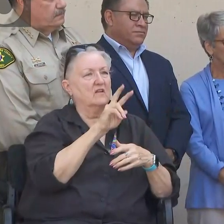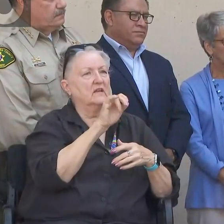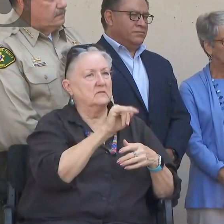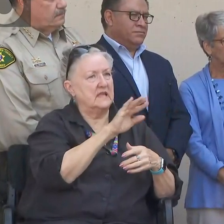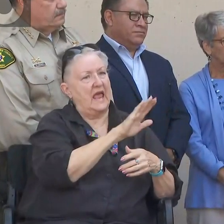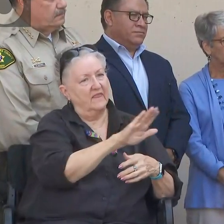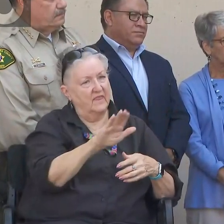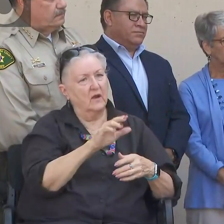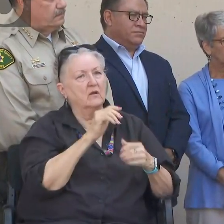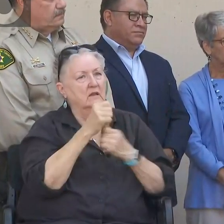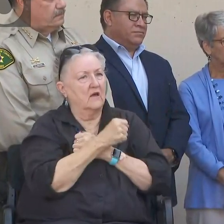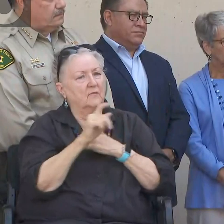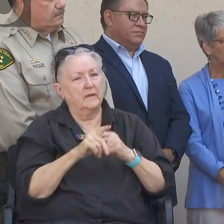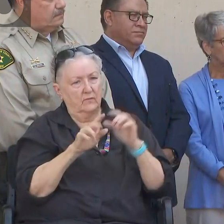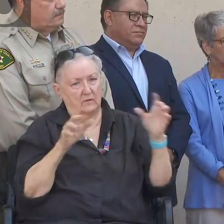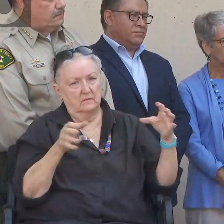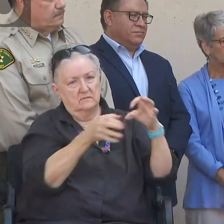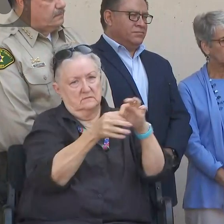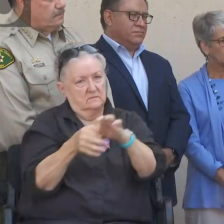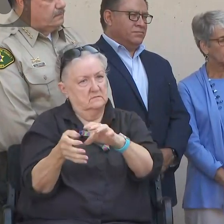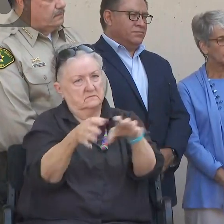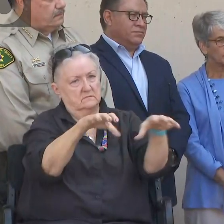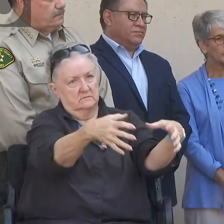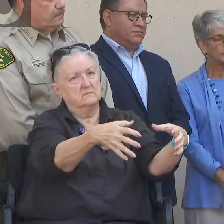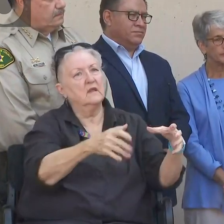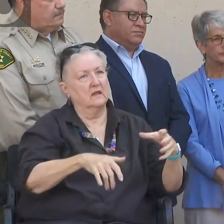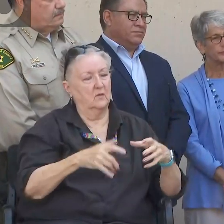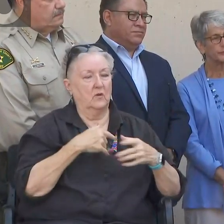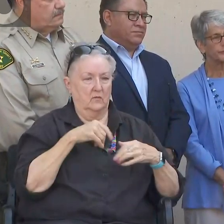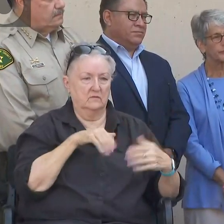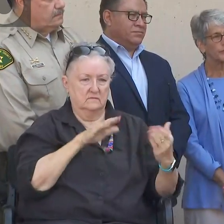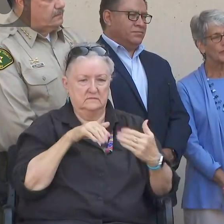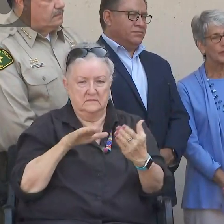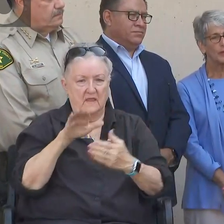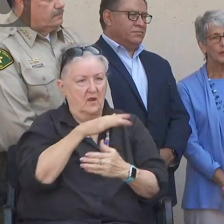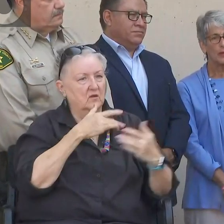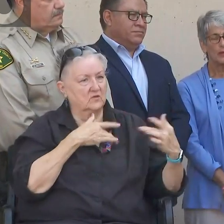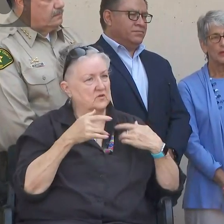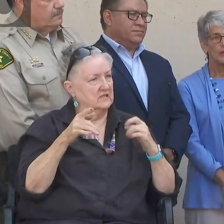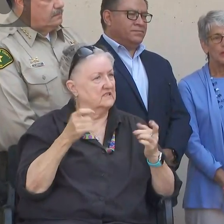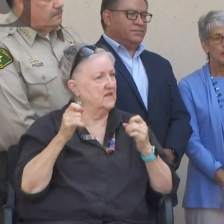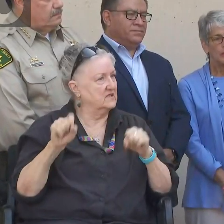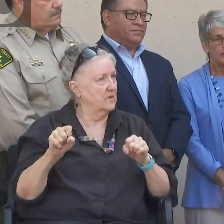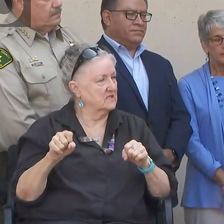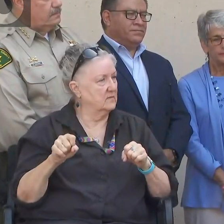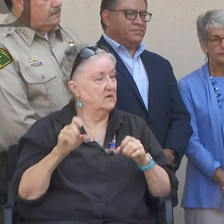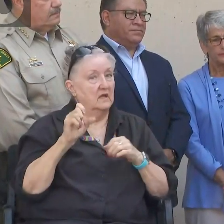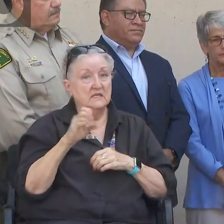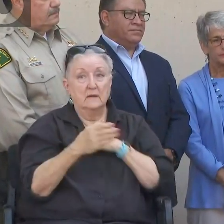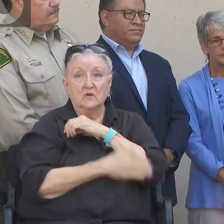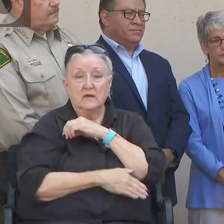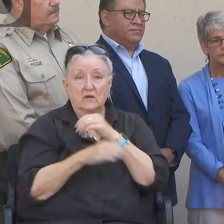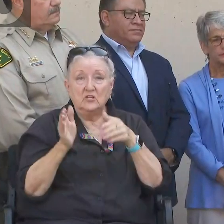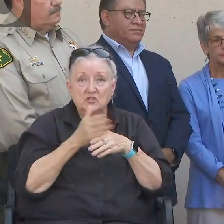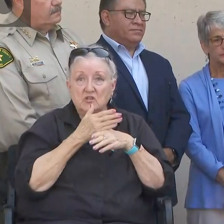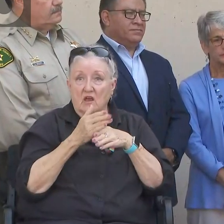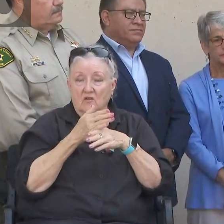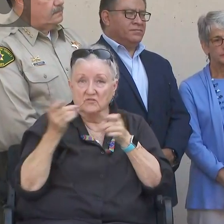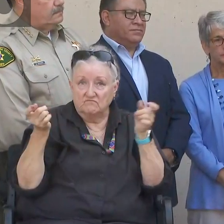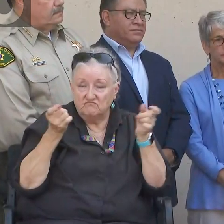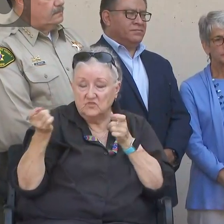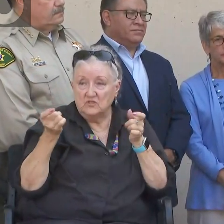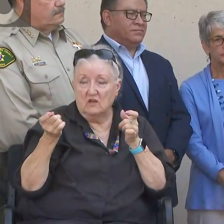we will continue to address their concerns as quickly as we can. Santa Barbara County shares jurisdiction over